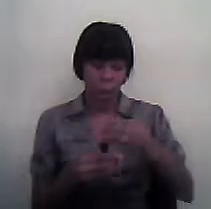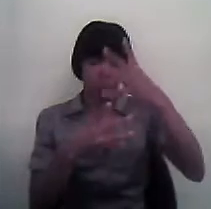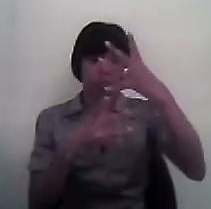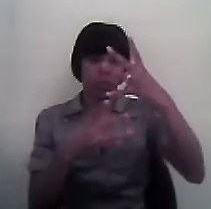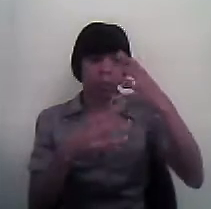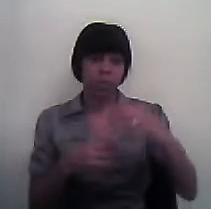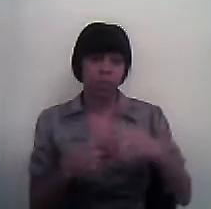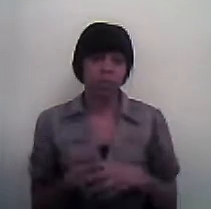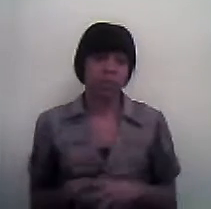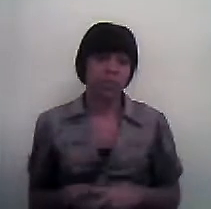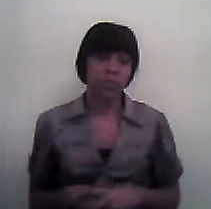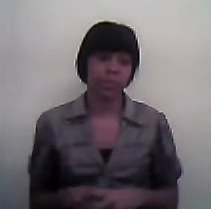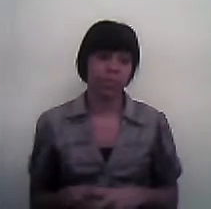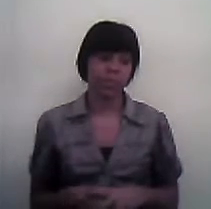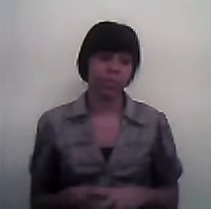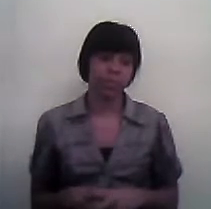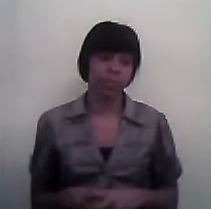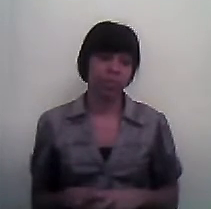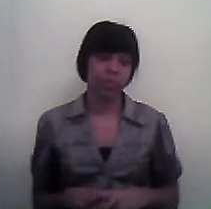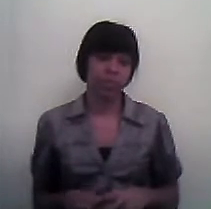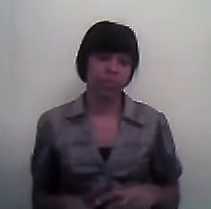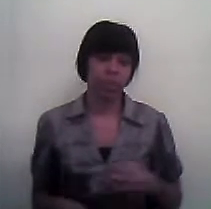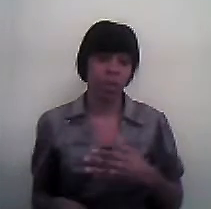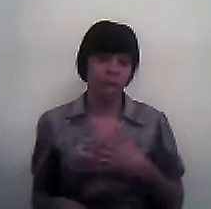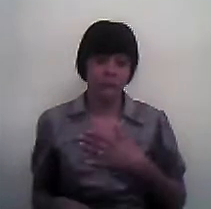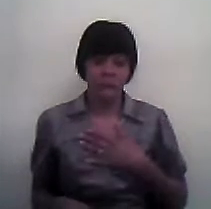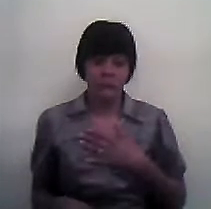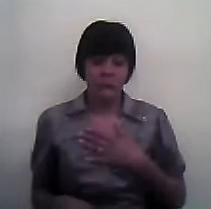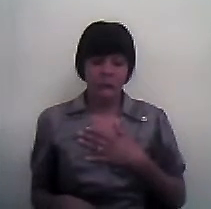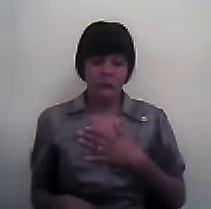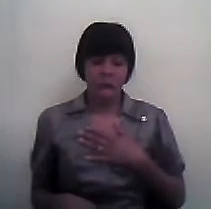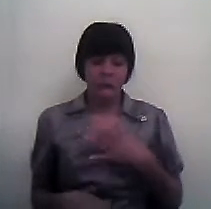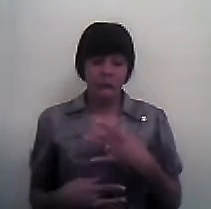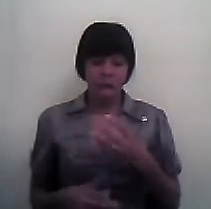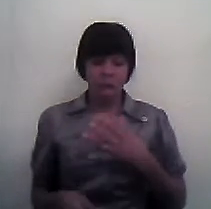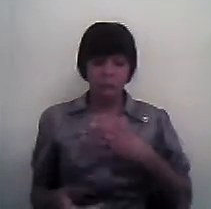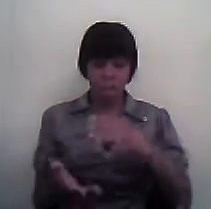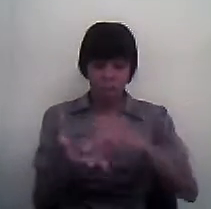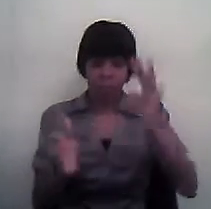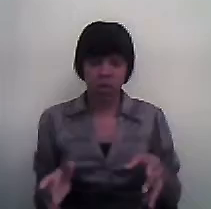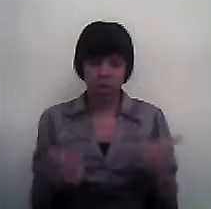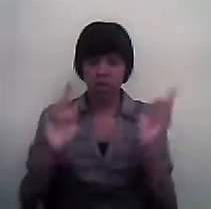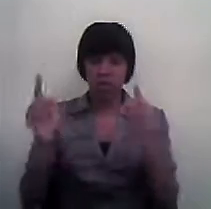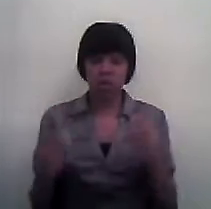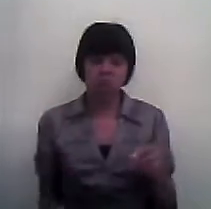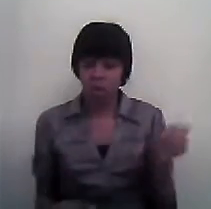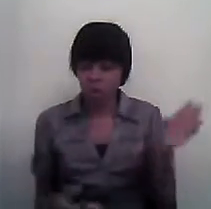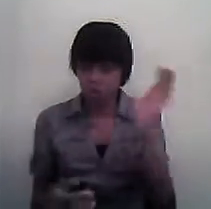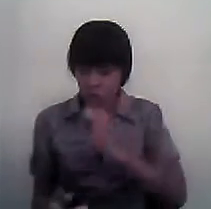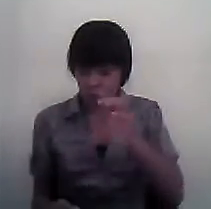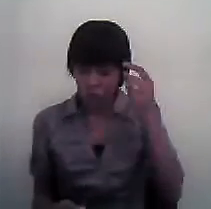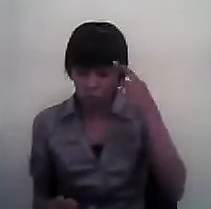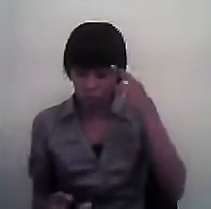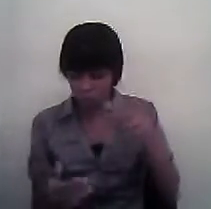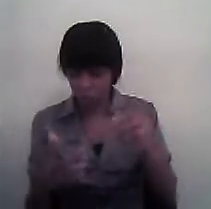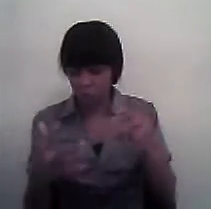like for them to actually go look in journals, newspapers, and magazines. Also, some of the information you get on the